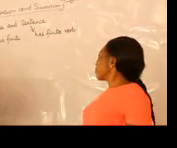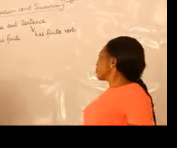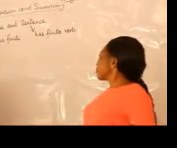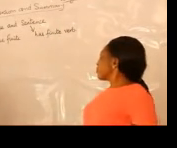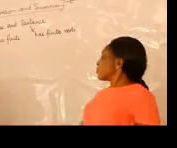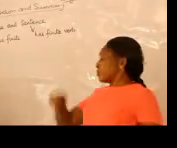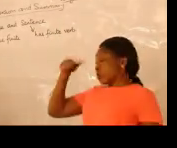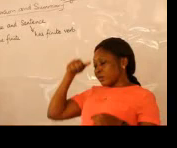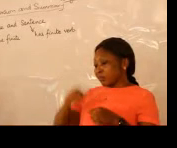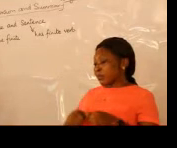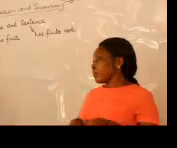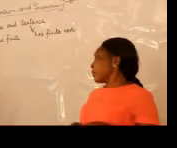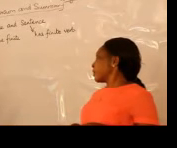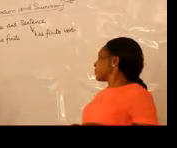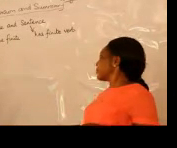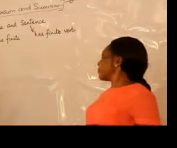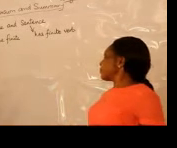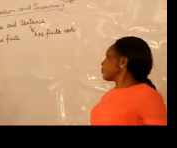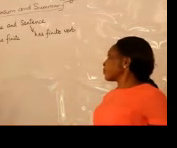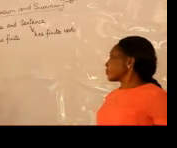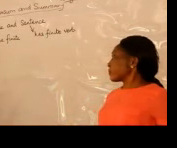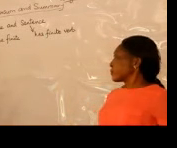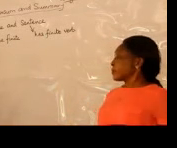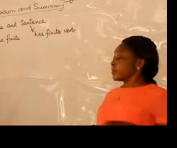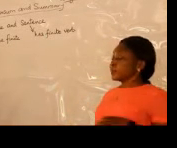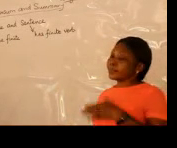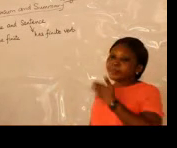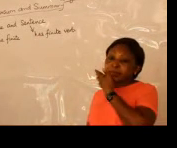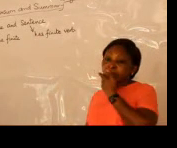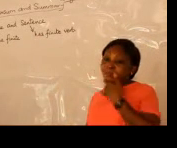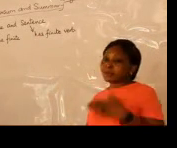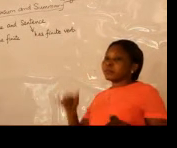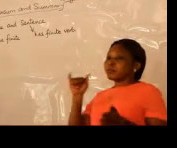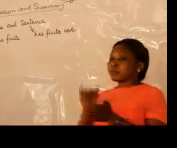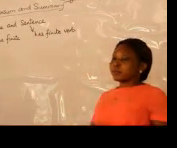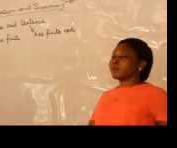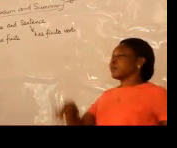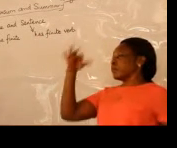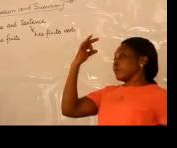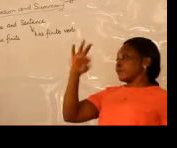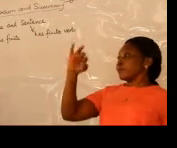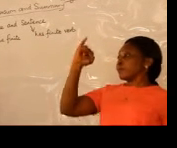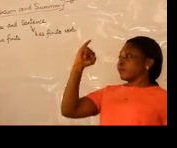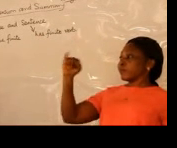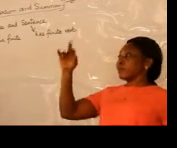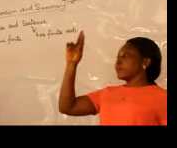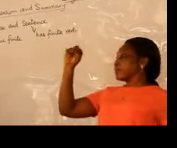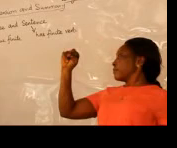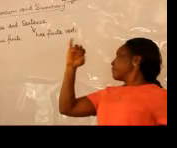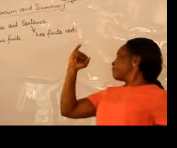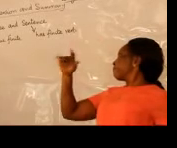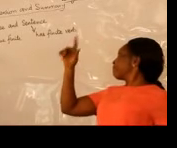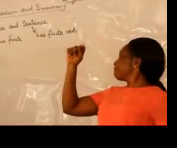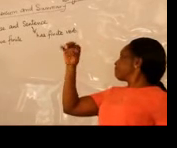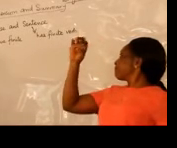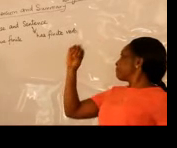So remember what we said the finite verb is.